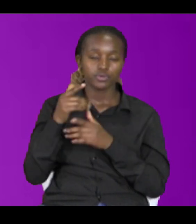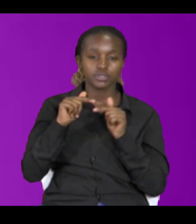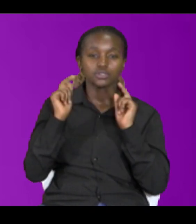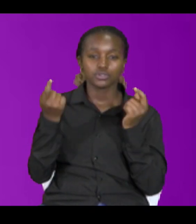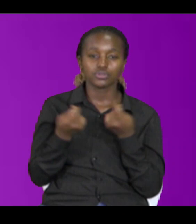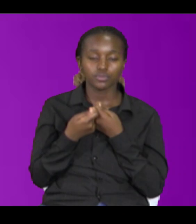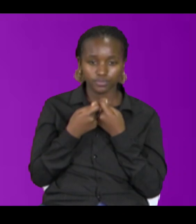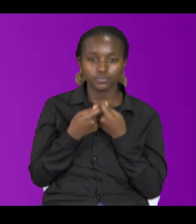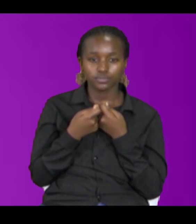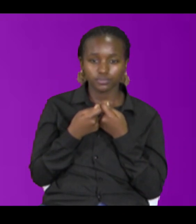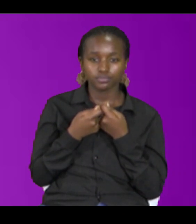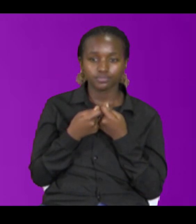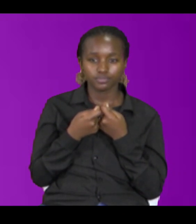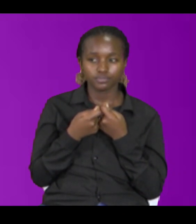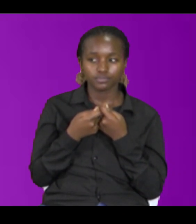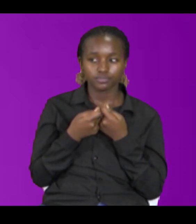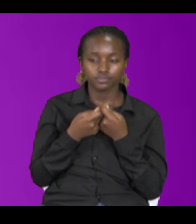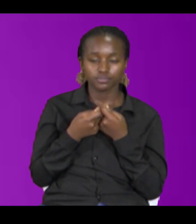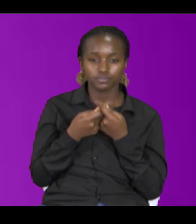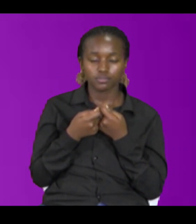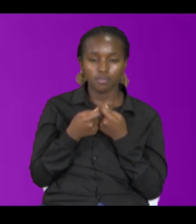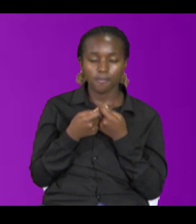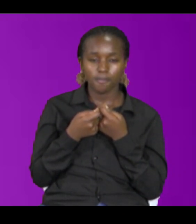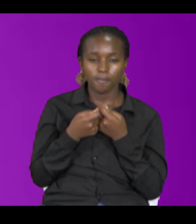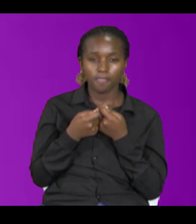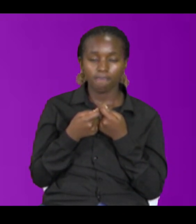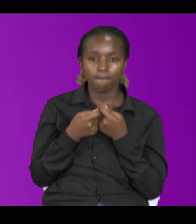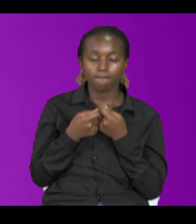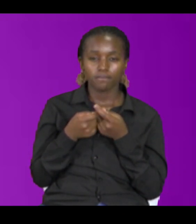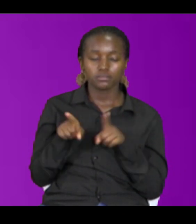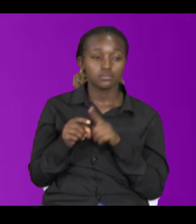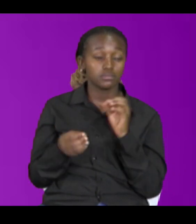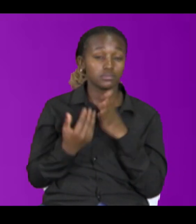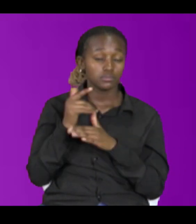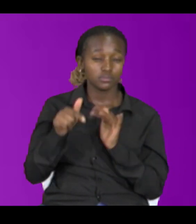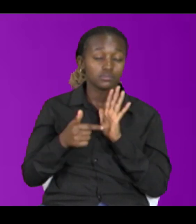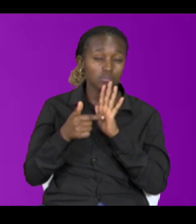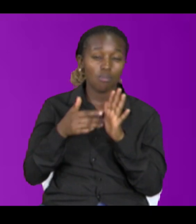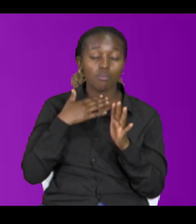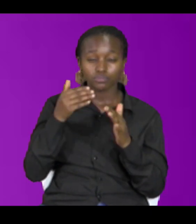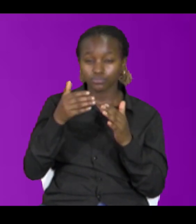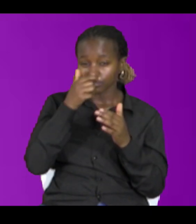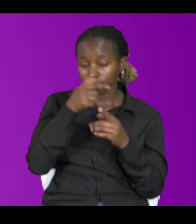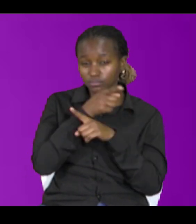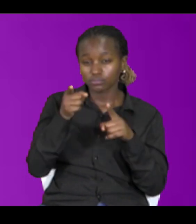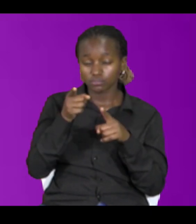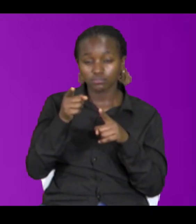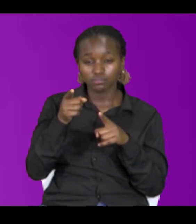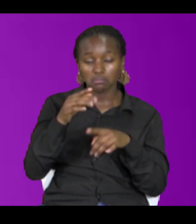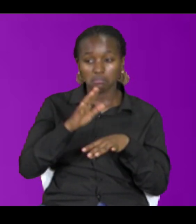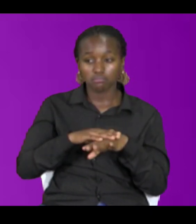uh, show possible, we wish you a nice time. Keep it Science TV and